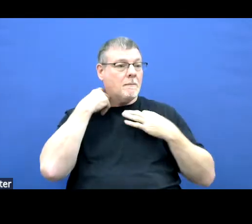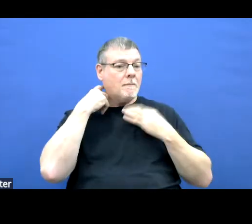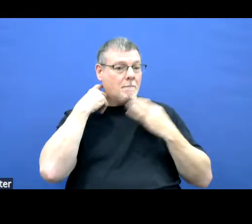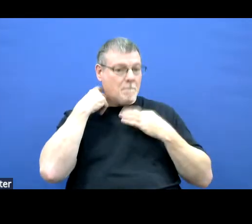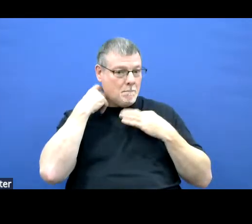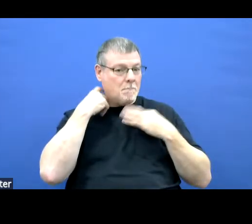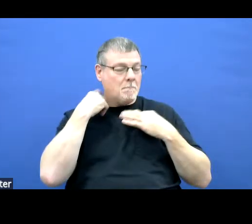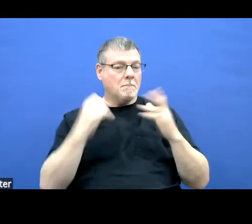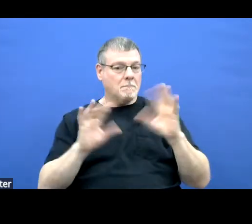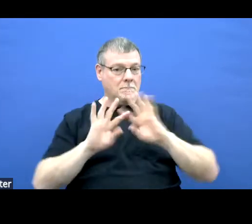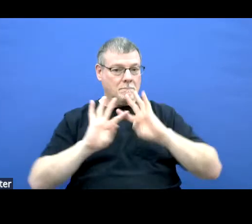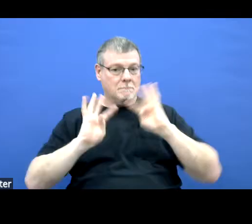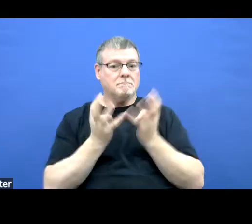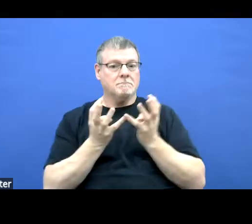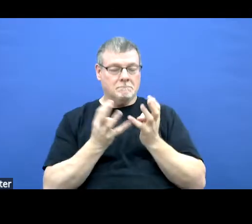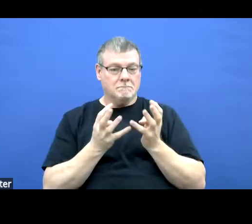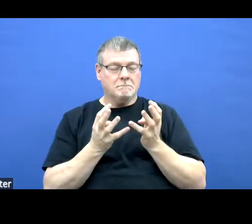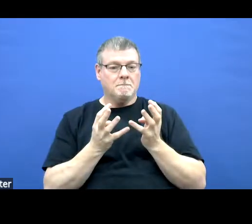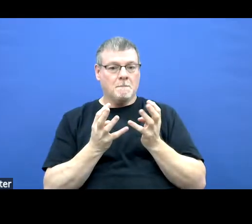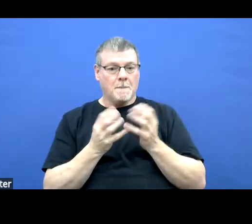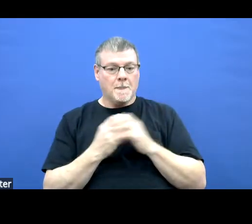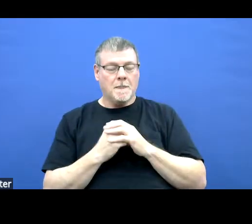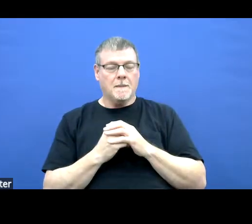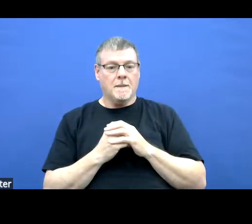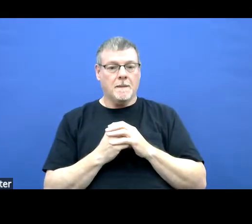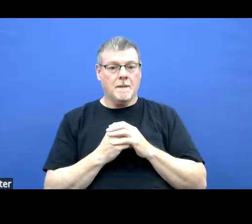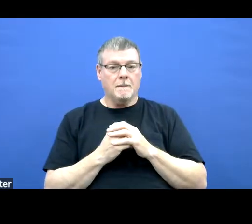pool when we